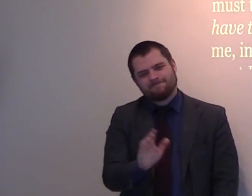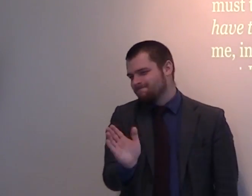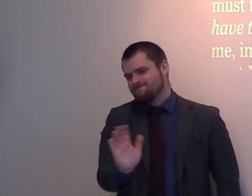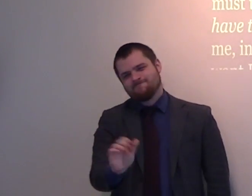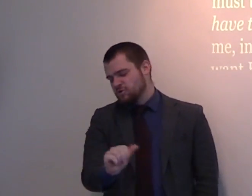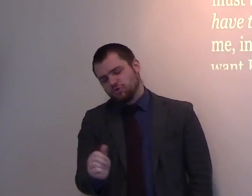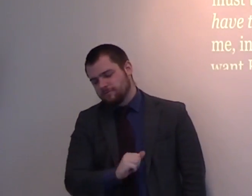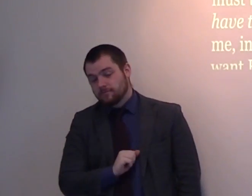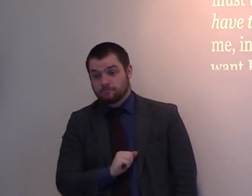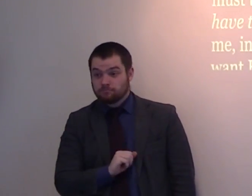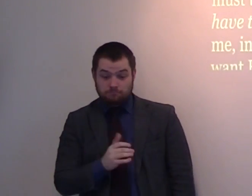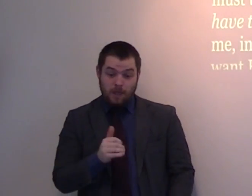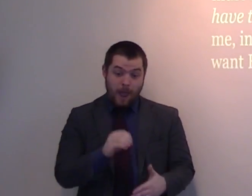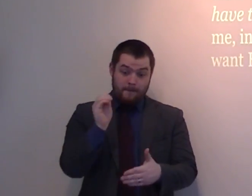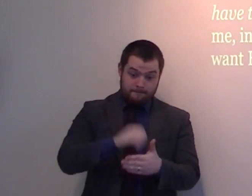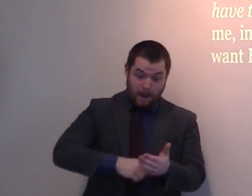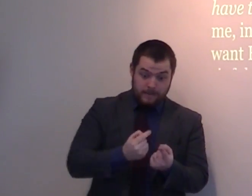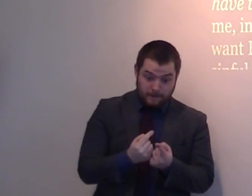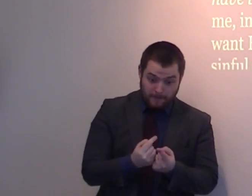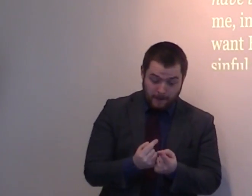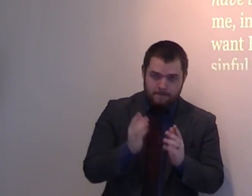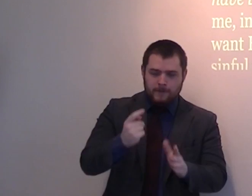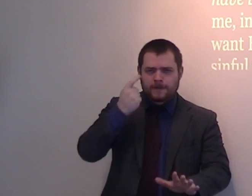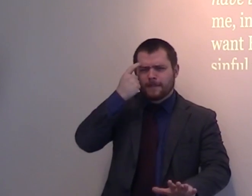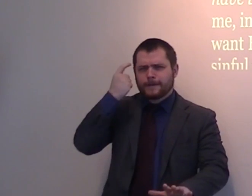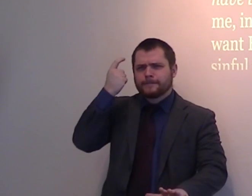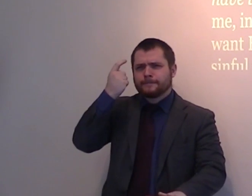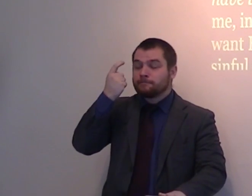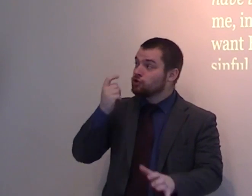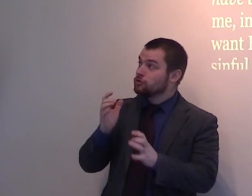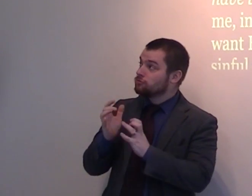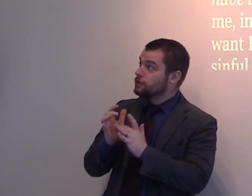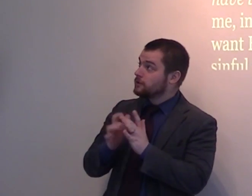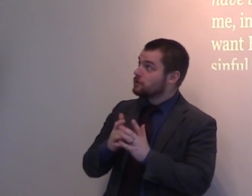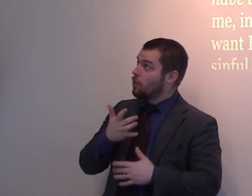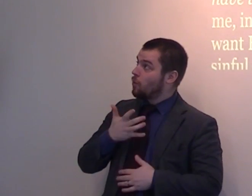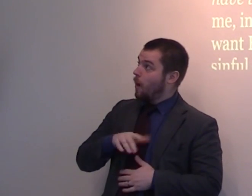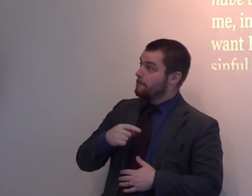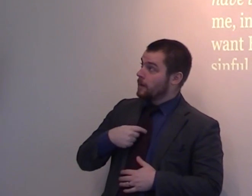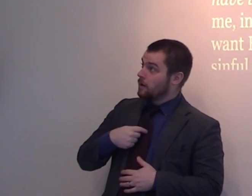Whatever I buy, I must think, quote, would Jesus want me to have this?